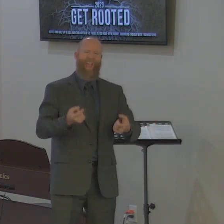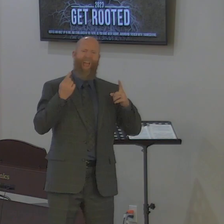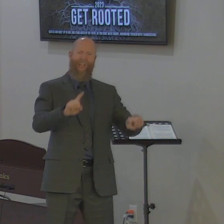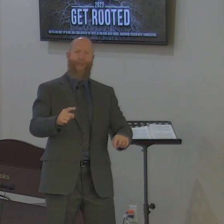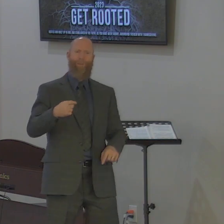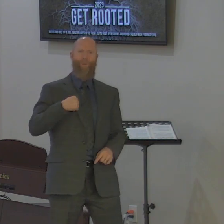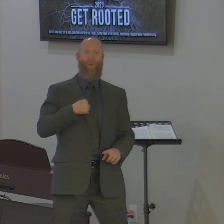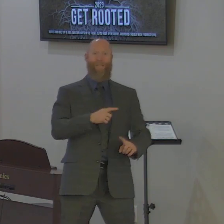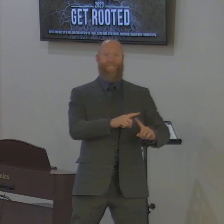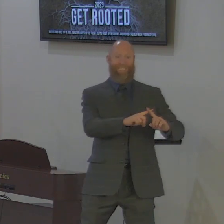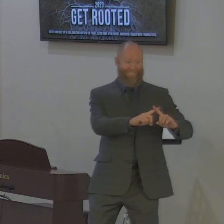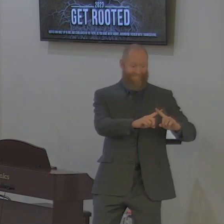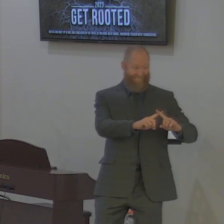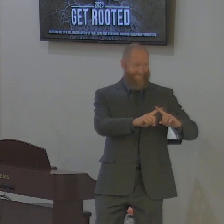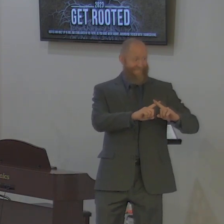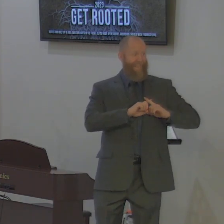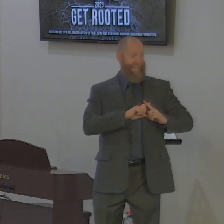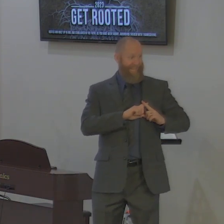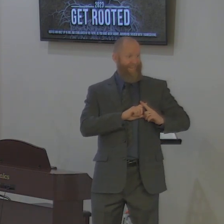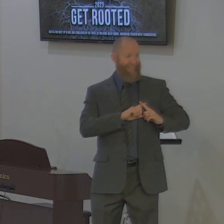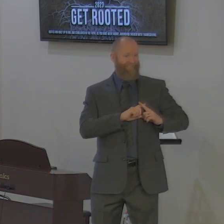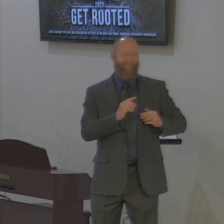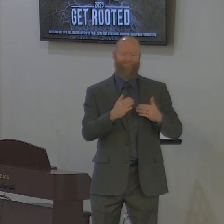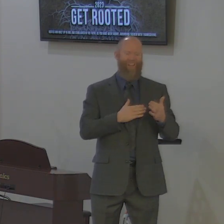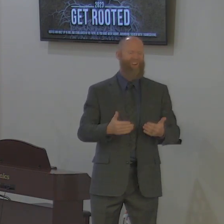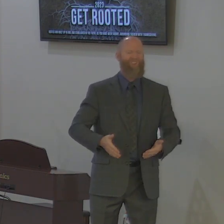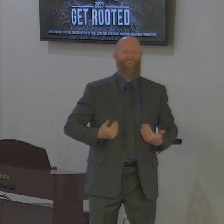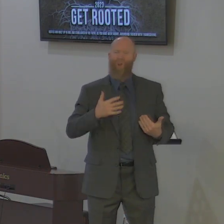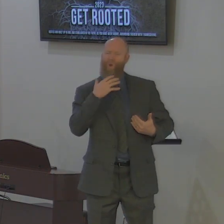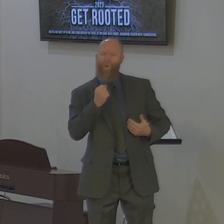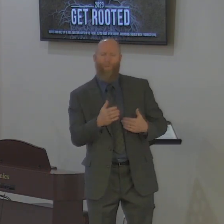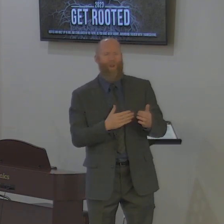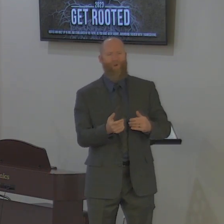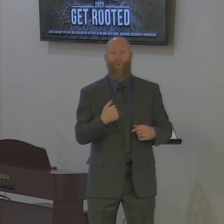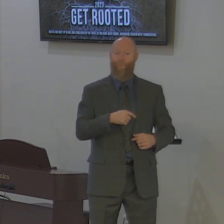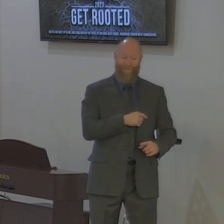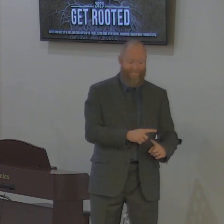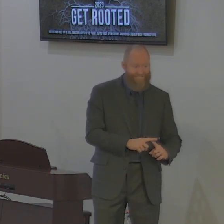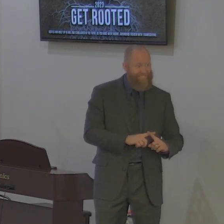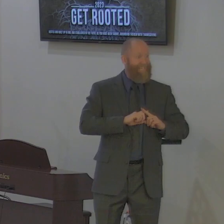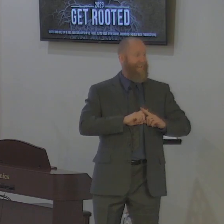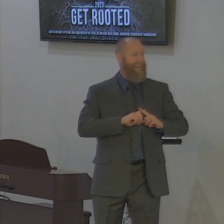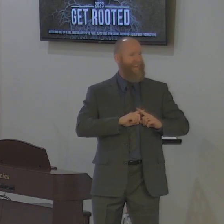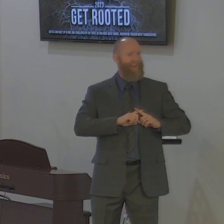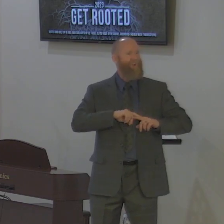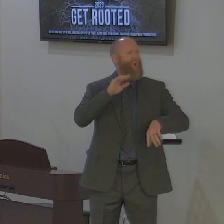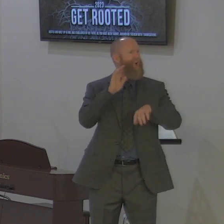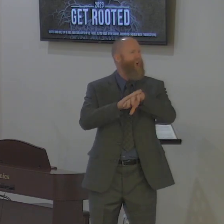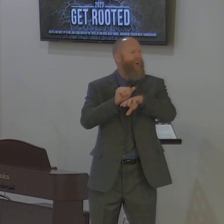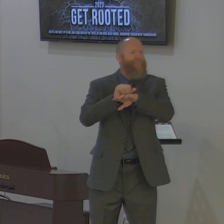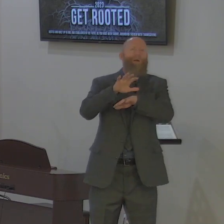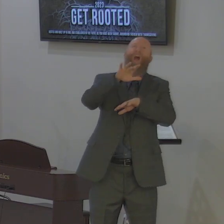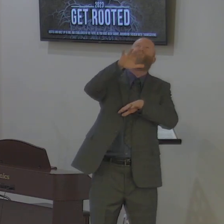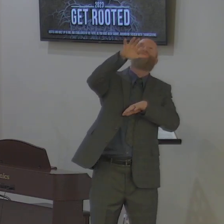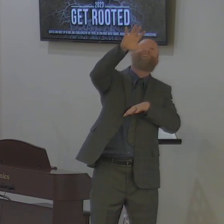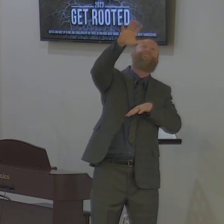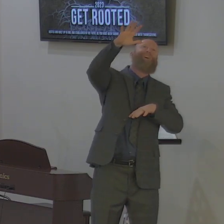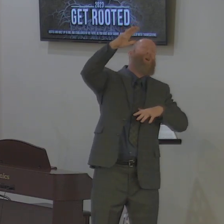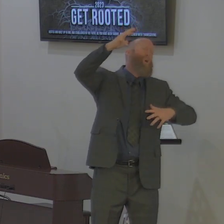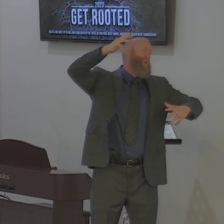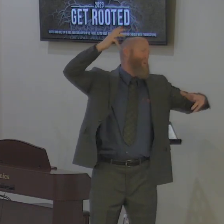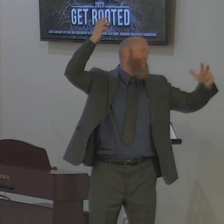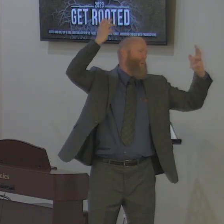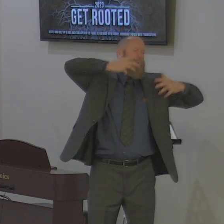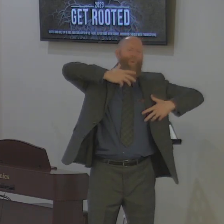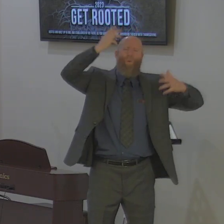whatever age you're saved at, whether you're saved young or saved old, you have that mountaintop experience of salvation, right? And you get